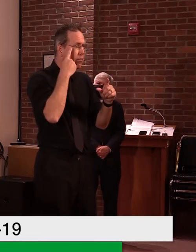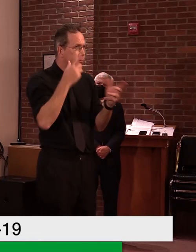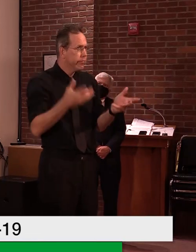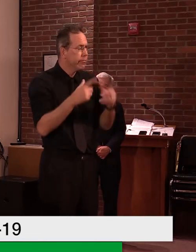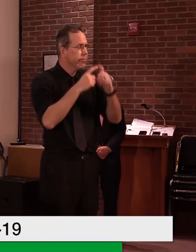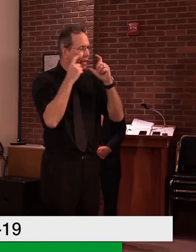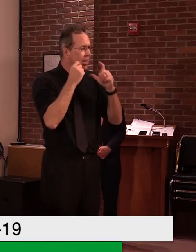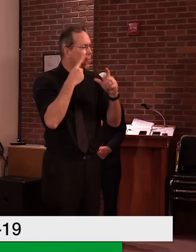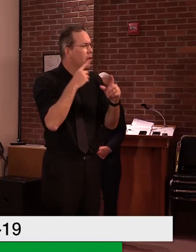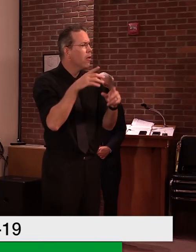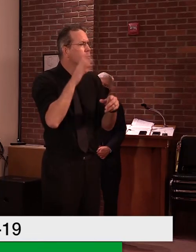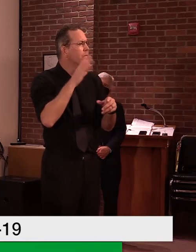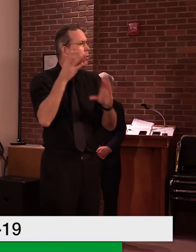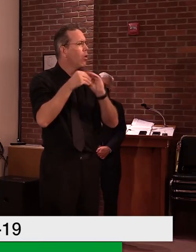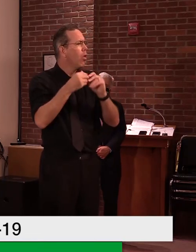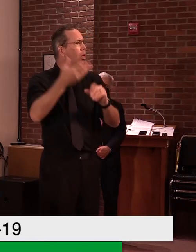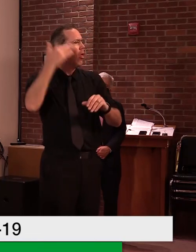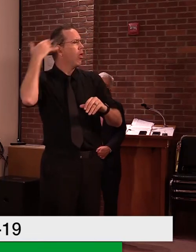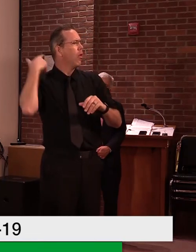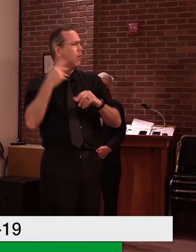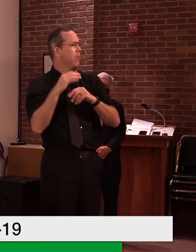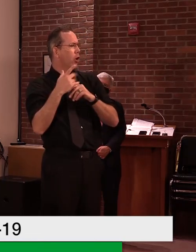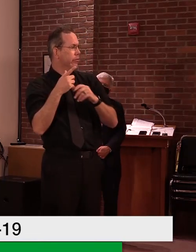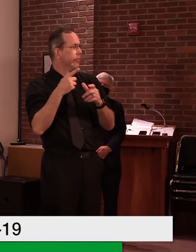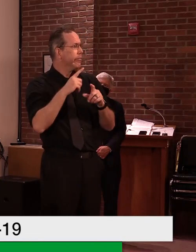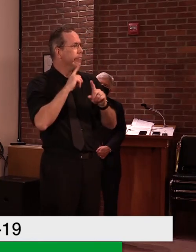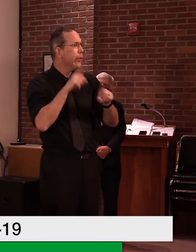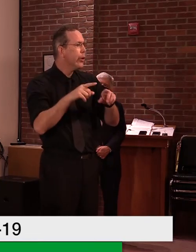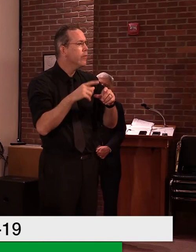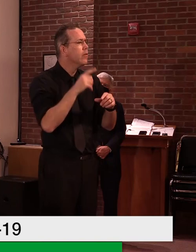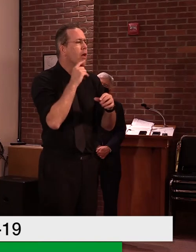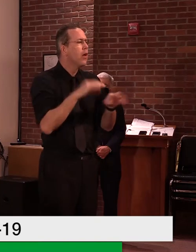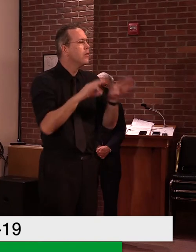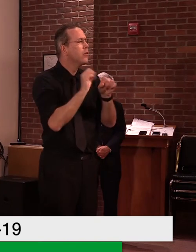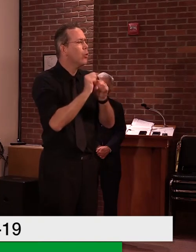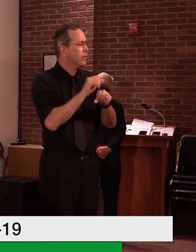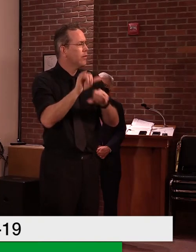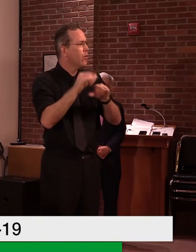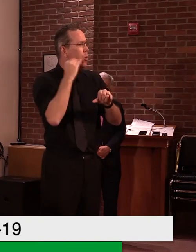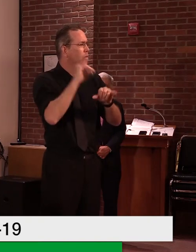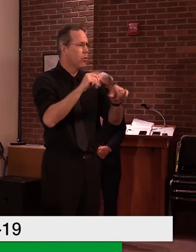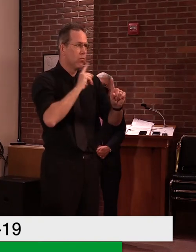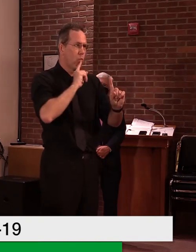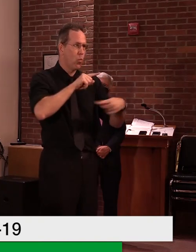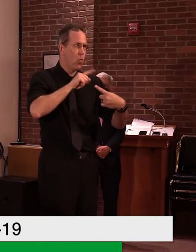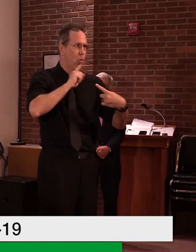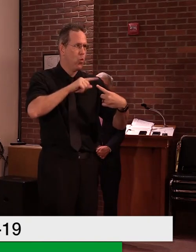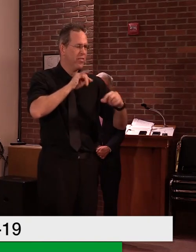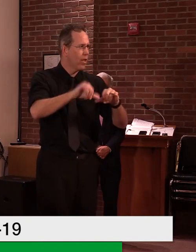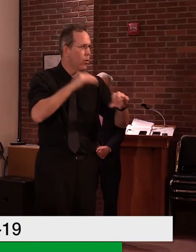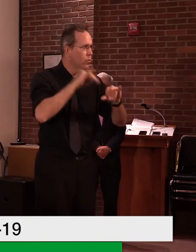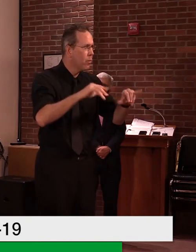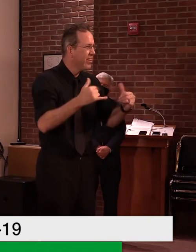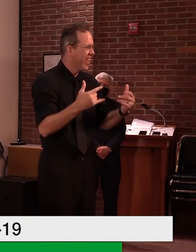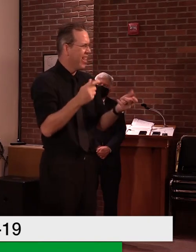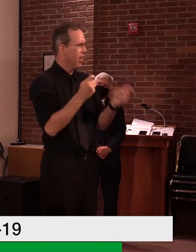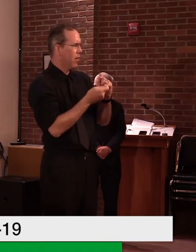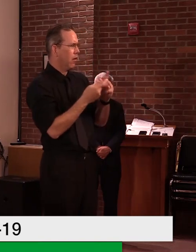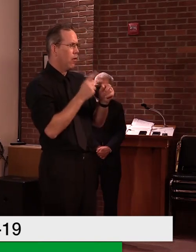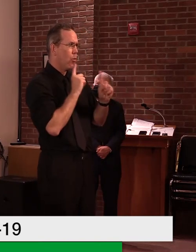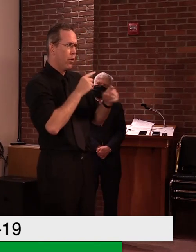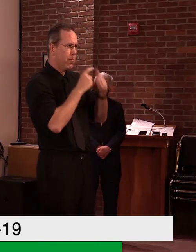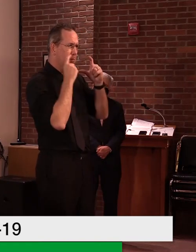to accomplish. Those were almost like structural changes. When you close down a business, it's a structural